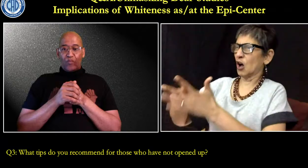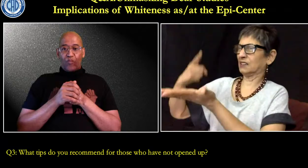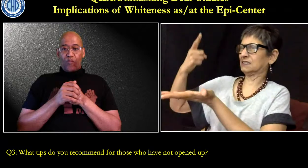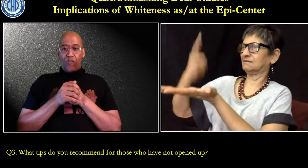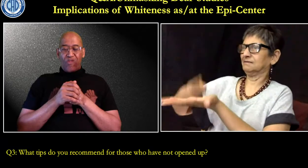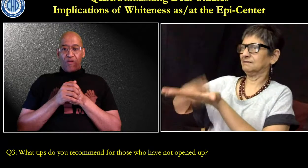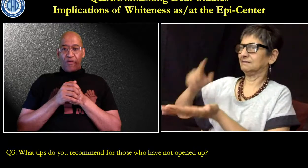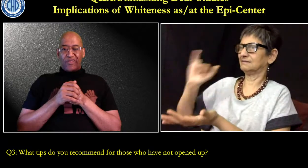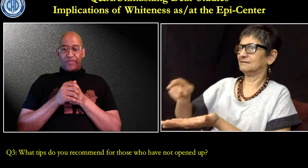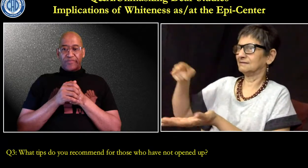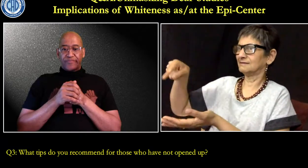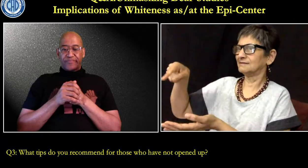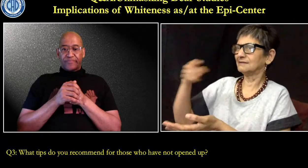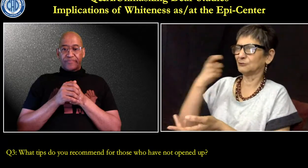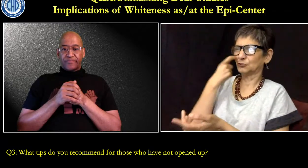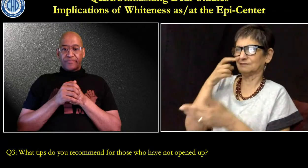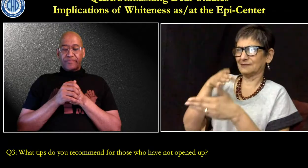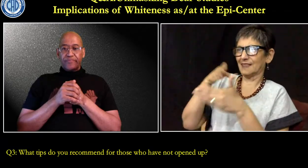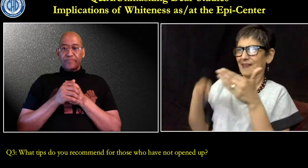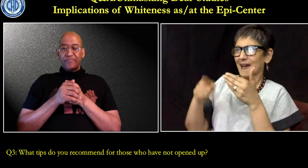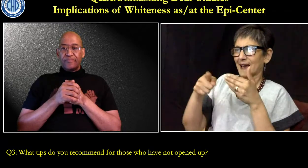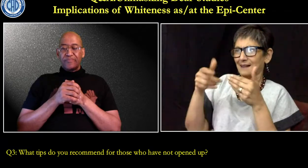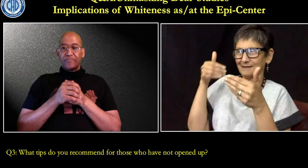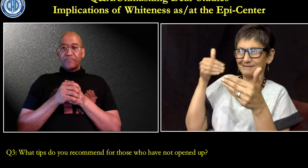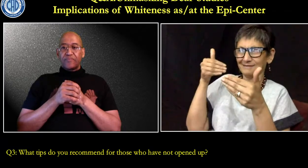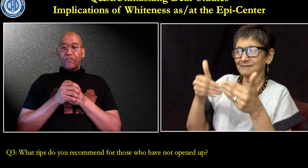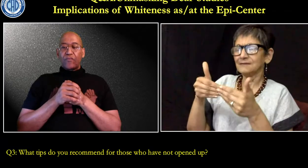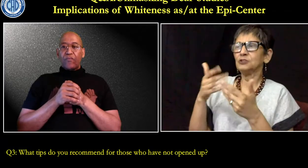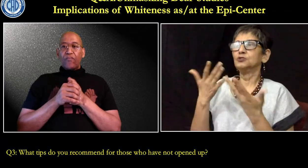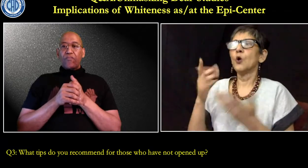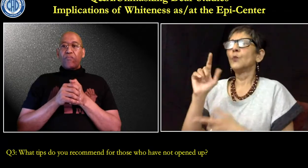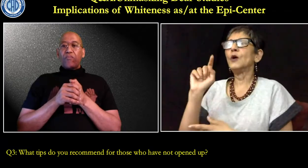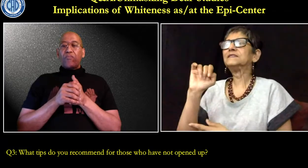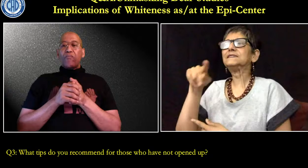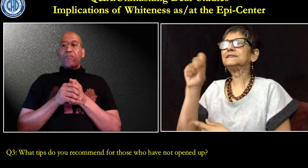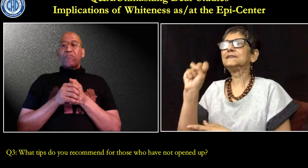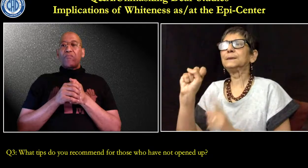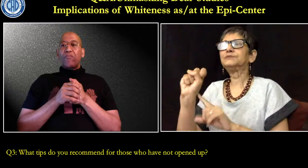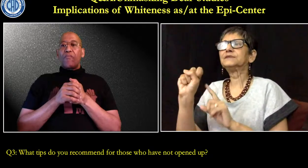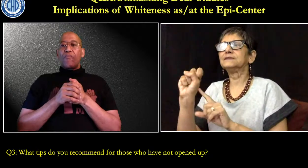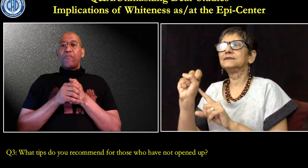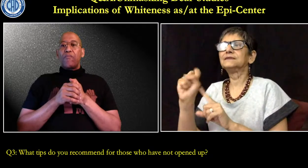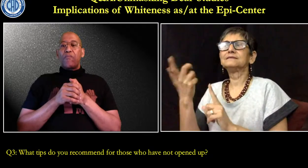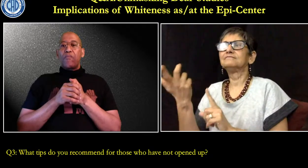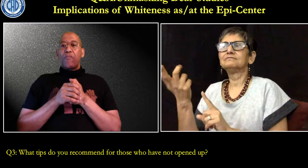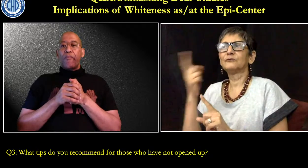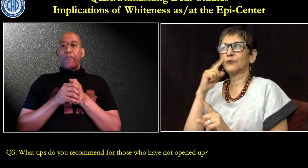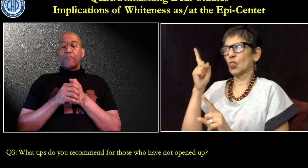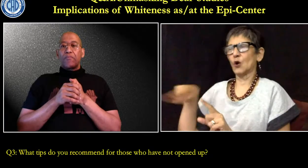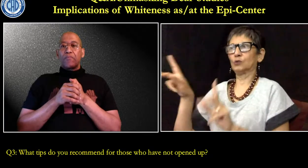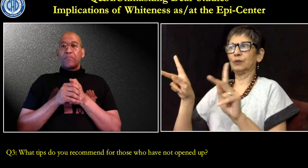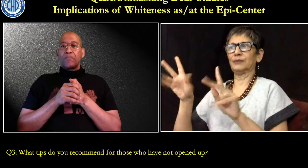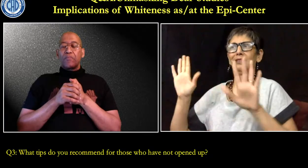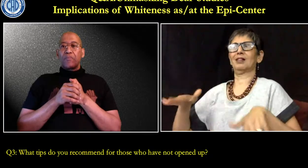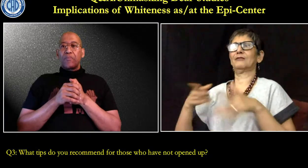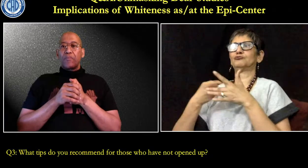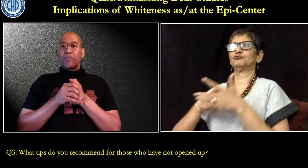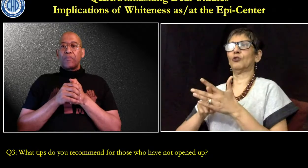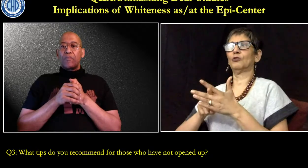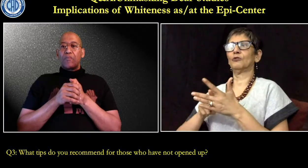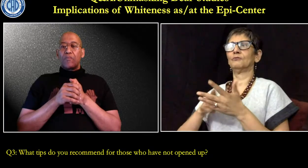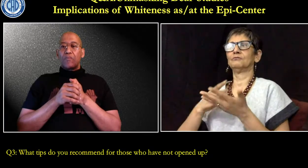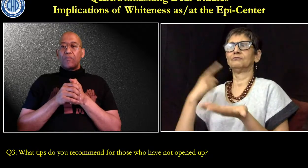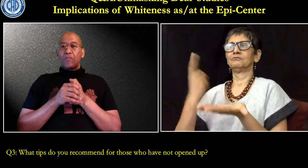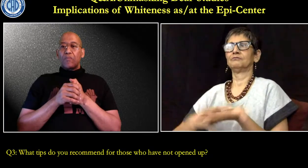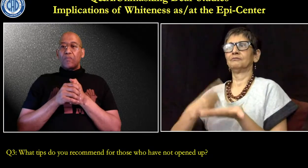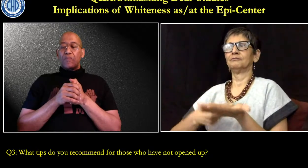system of oppression, and we need to start having discourse towards the end of your presentation. So what